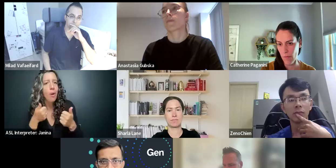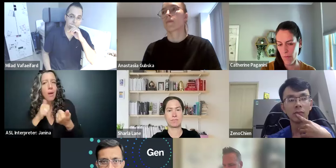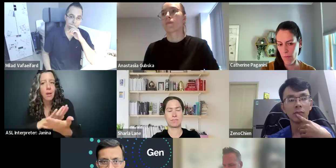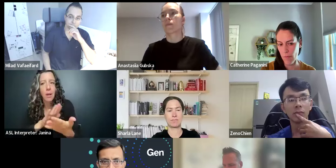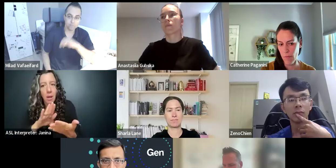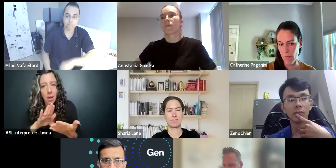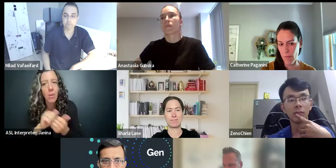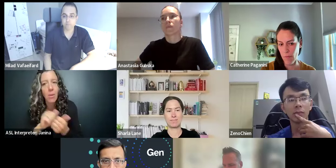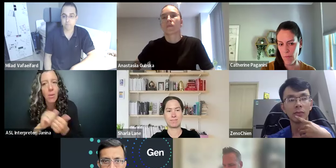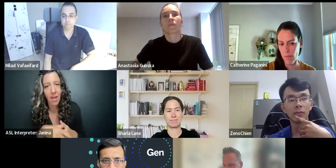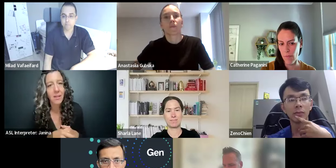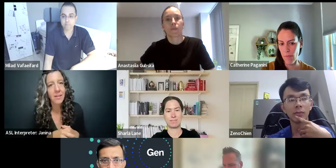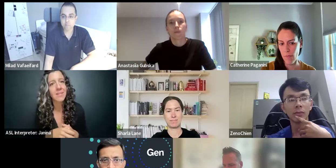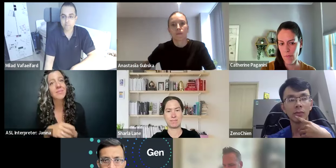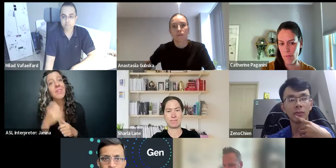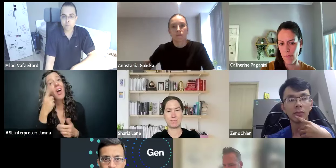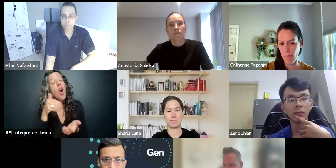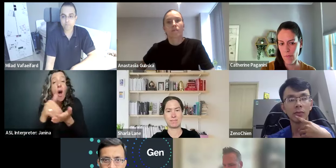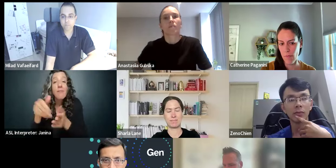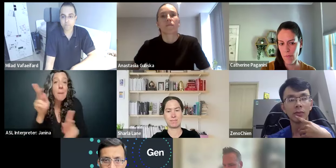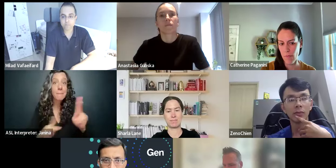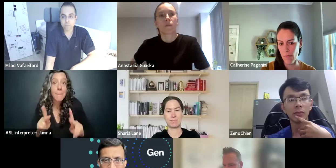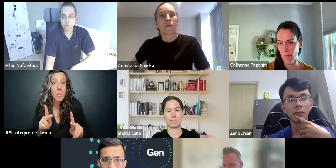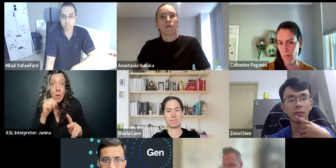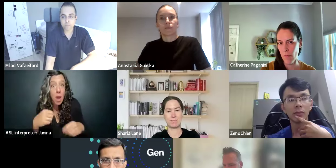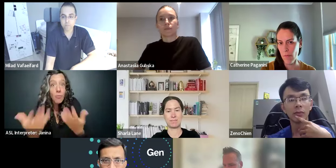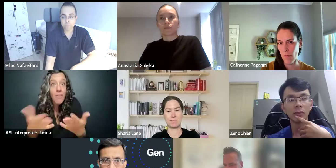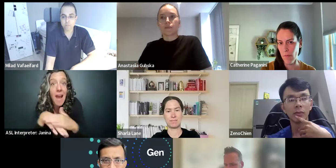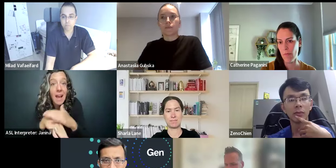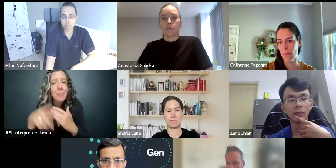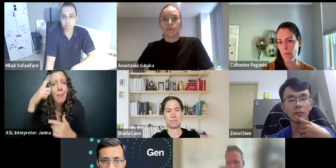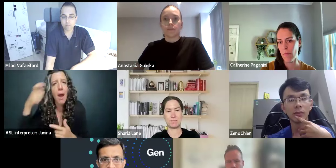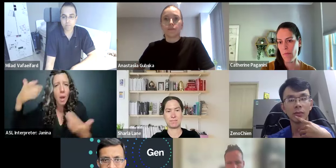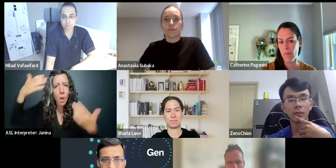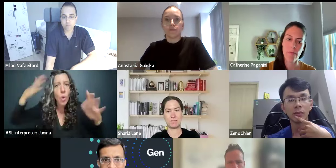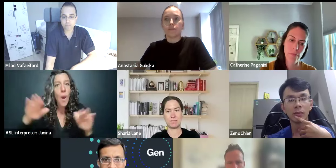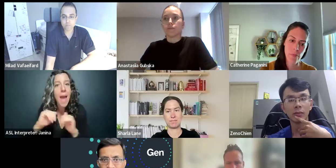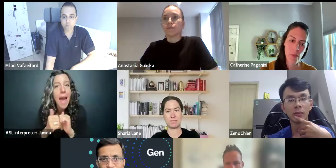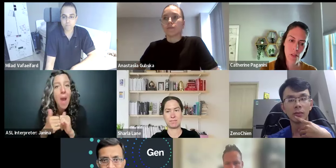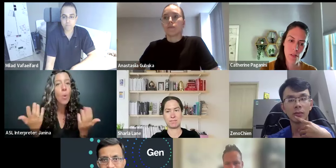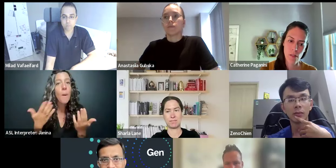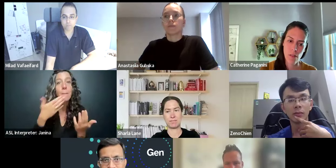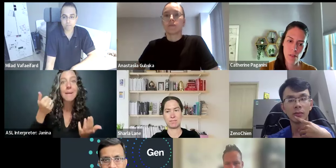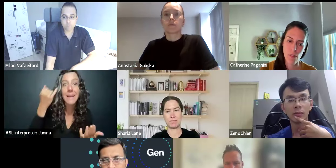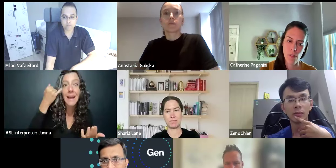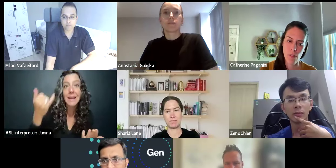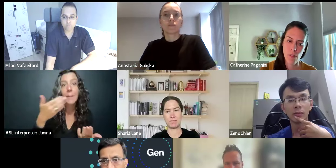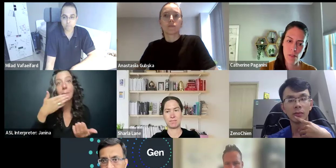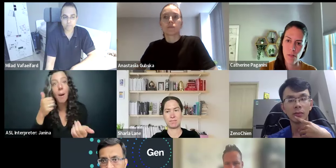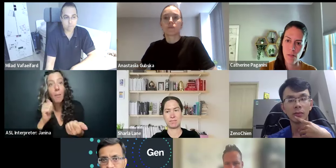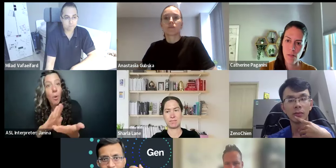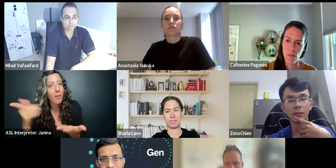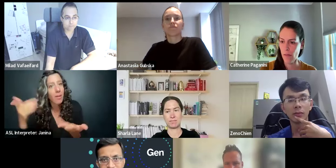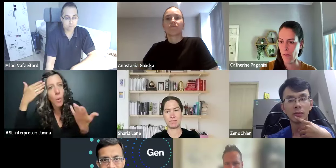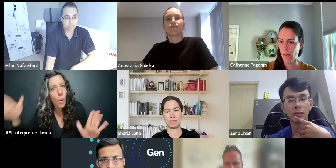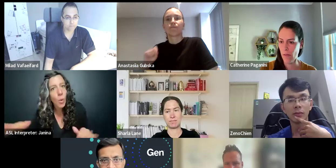help. It's simply because they don't know what to do. And also, at the last minute, they are not in a